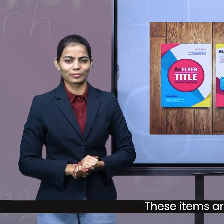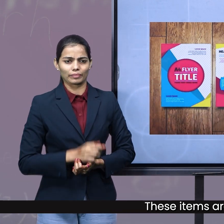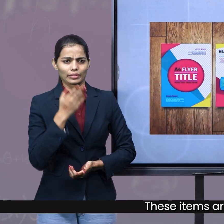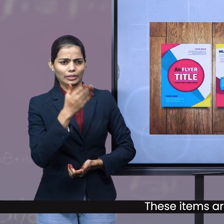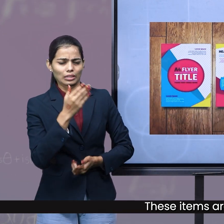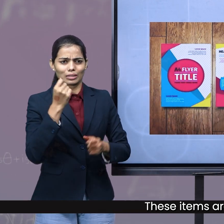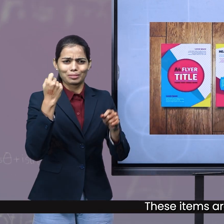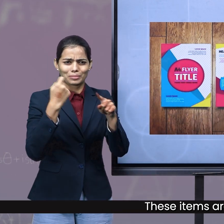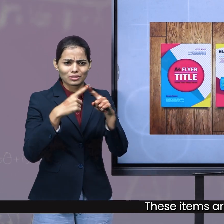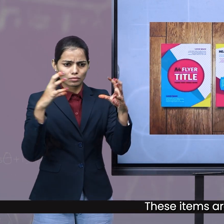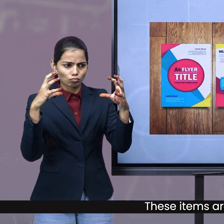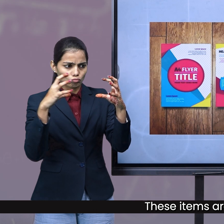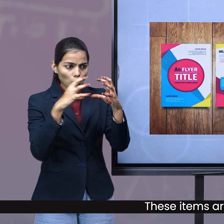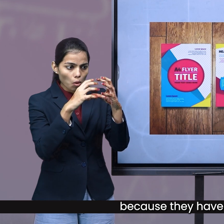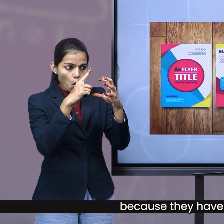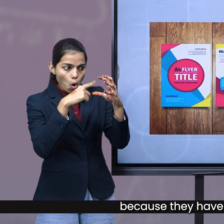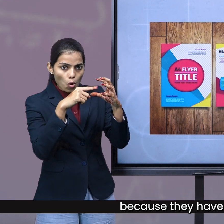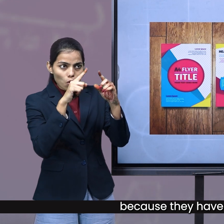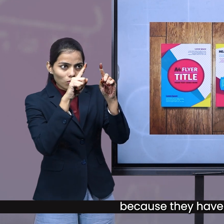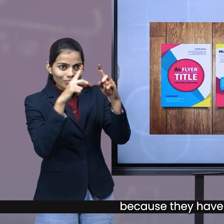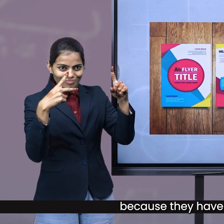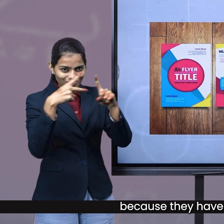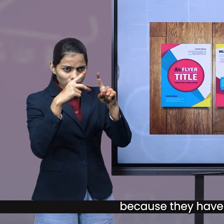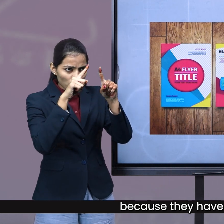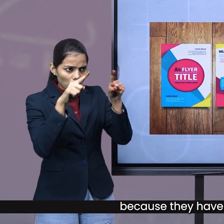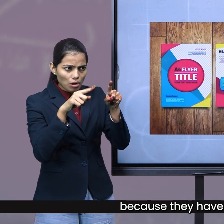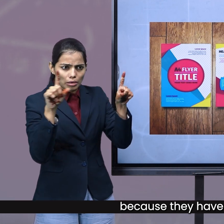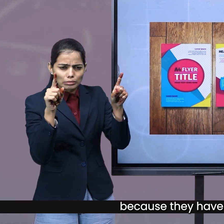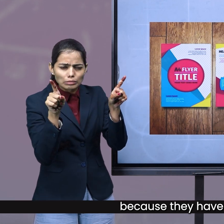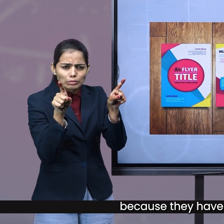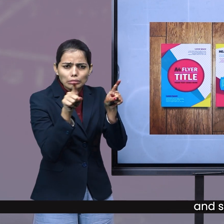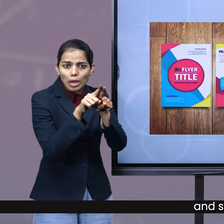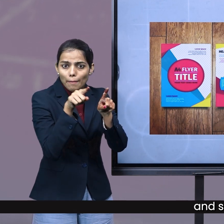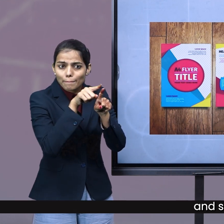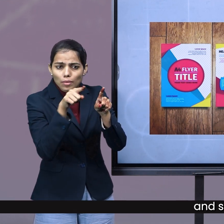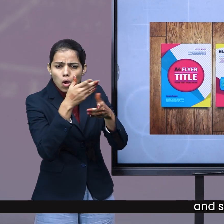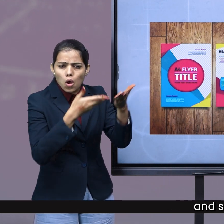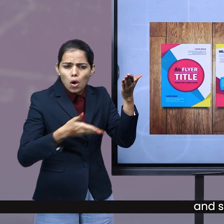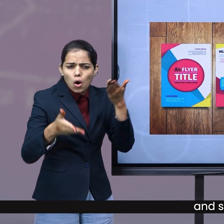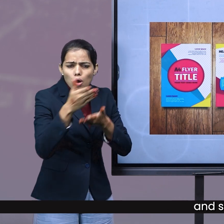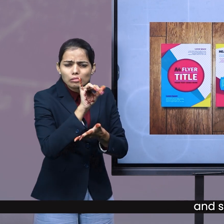These items are congruent because they have the same shape and size.